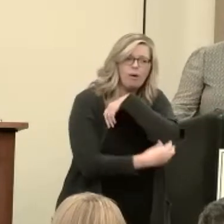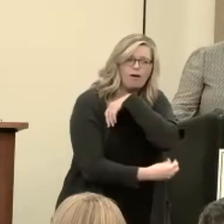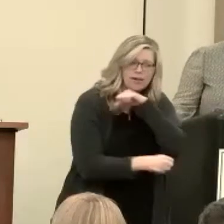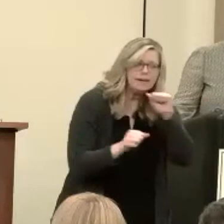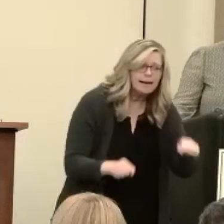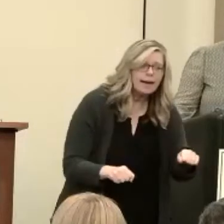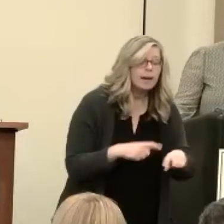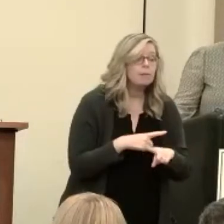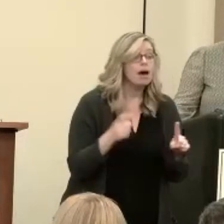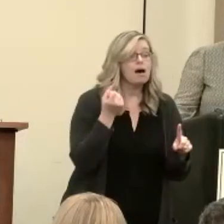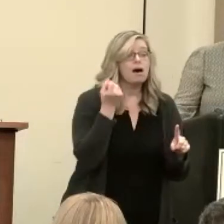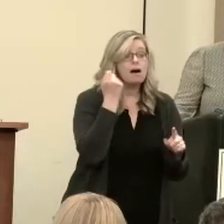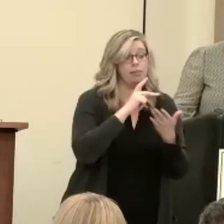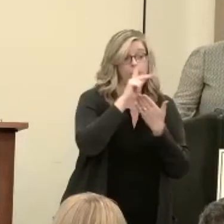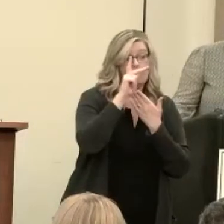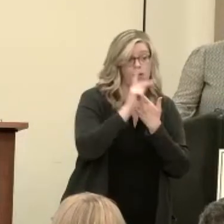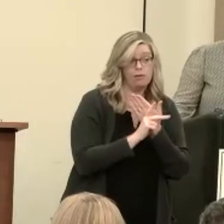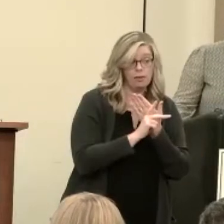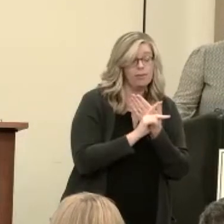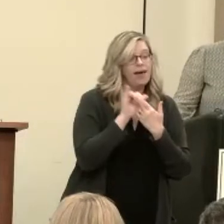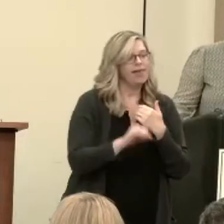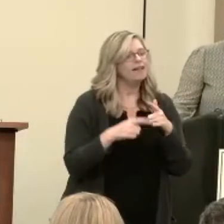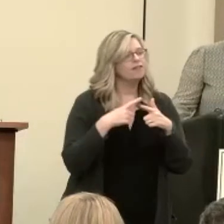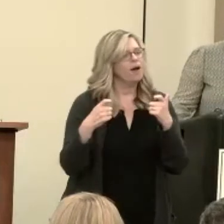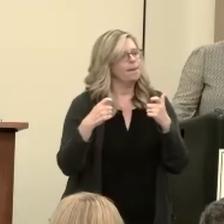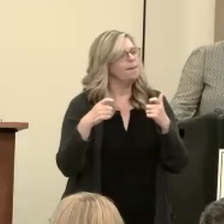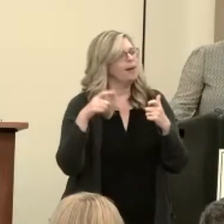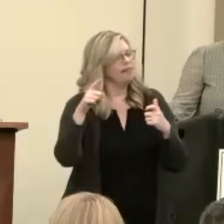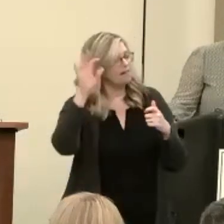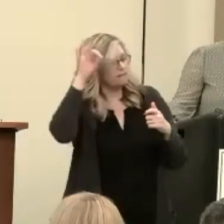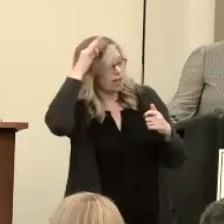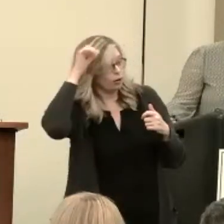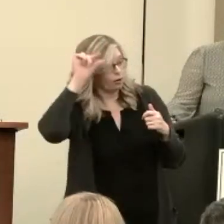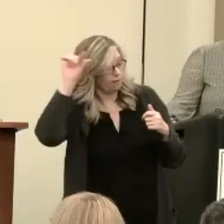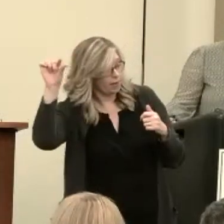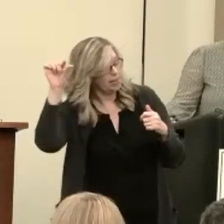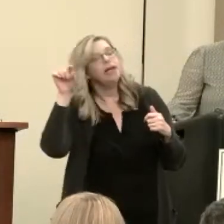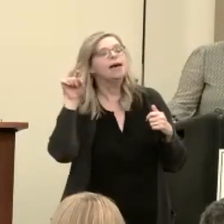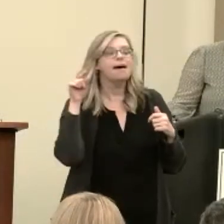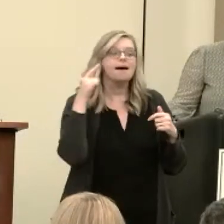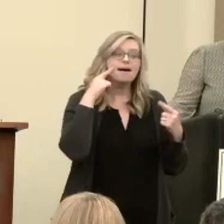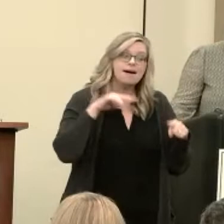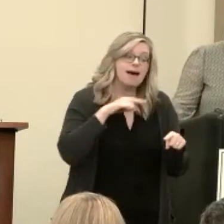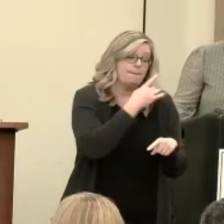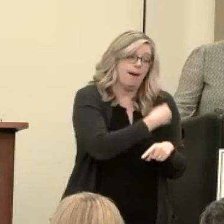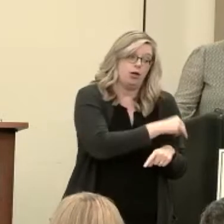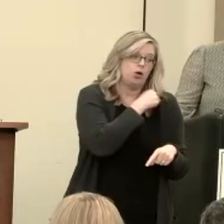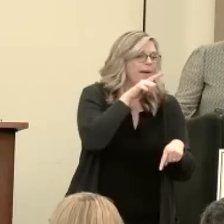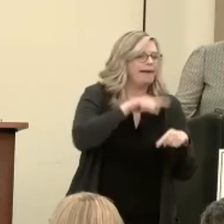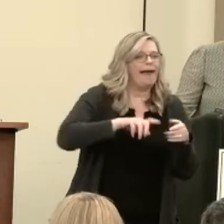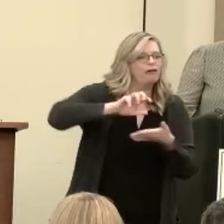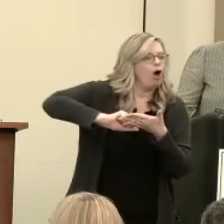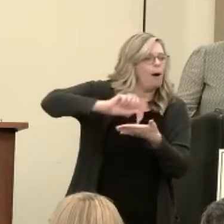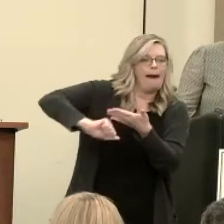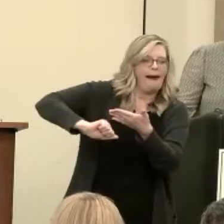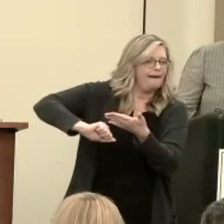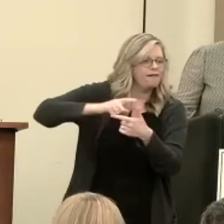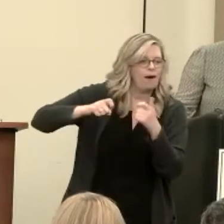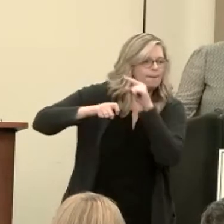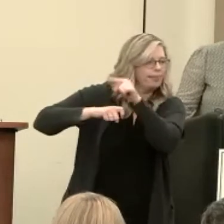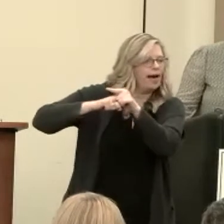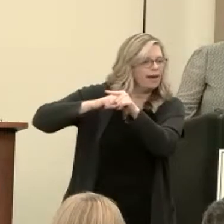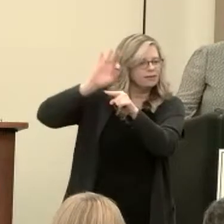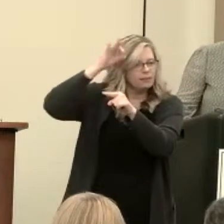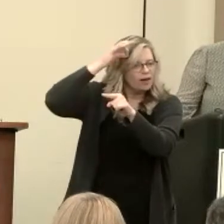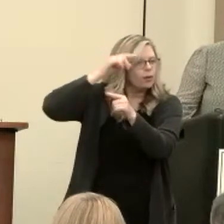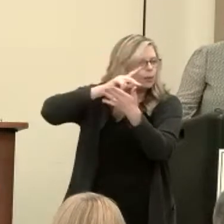will depend on the provinces agreeing to not claw back benefits from their intended recipients, and also stopping private